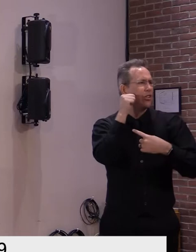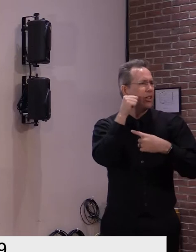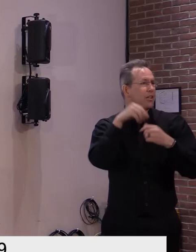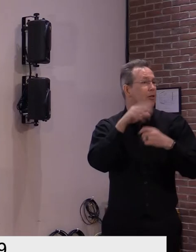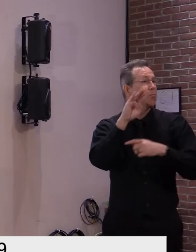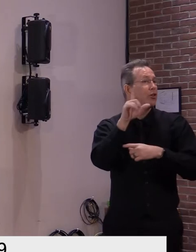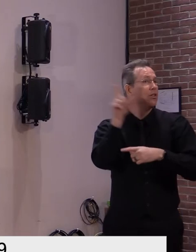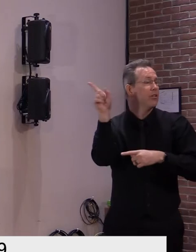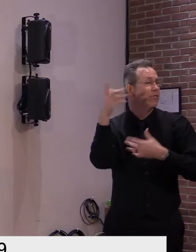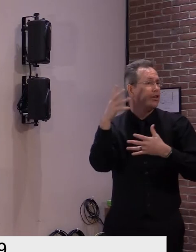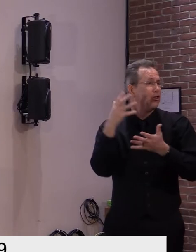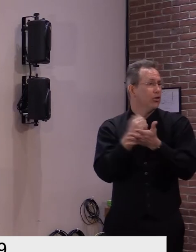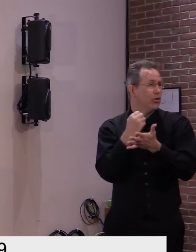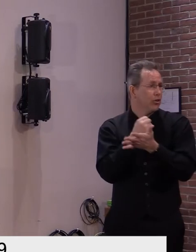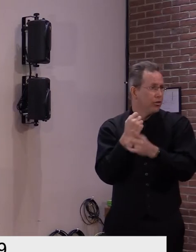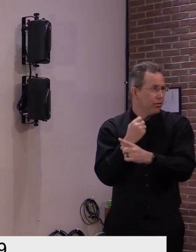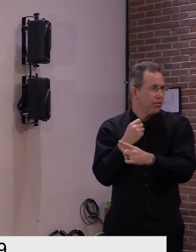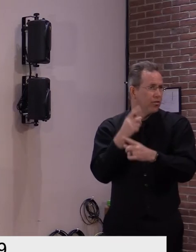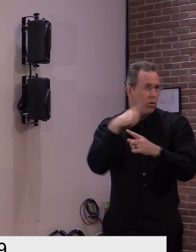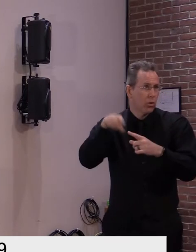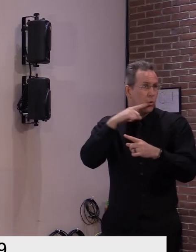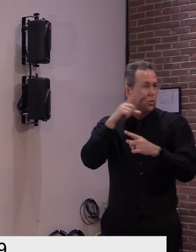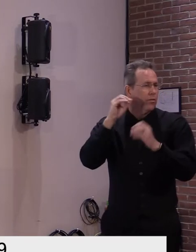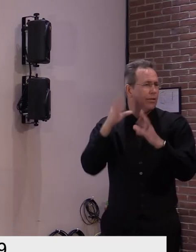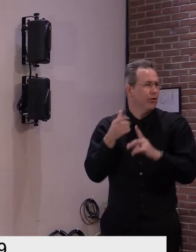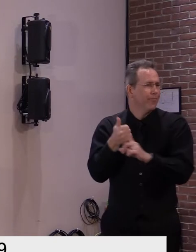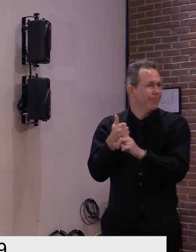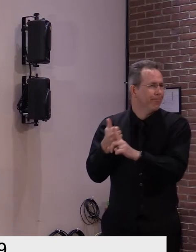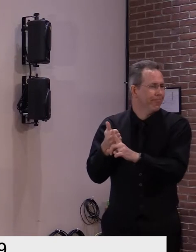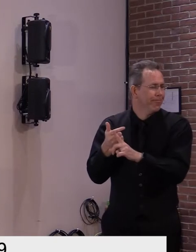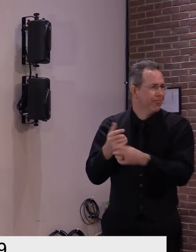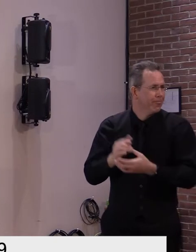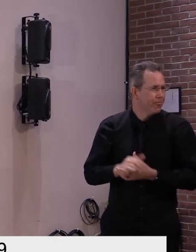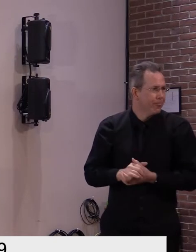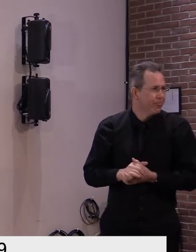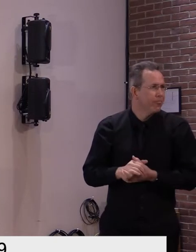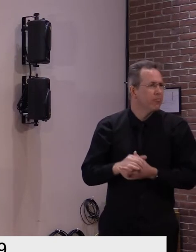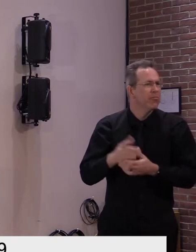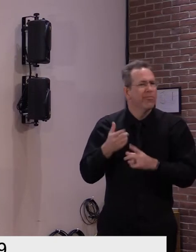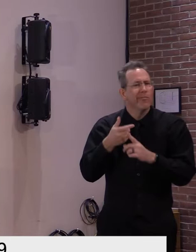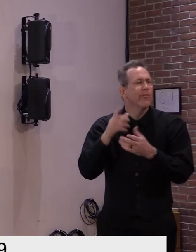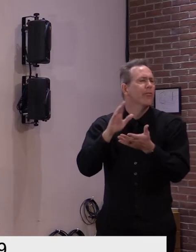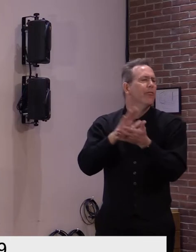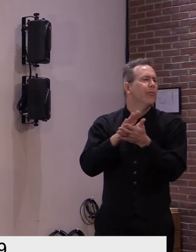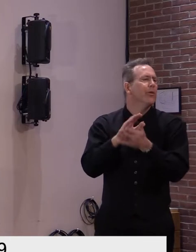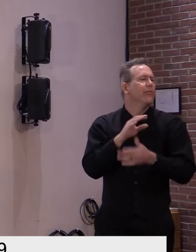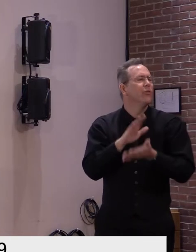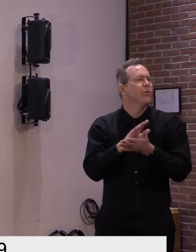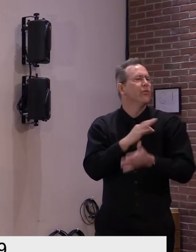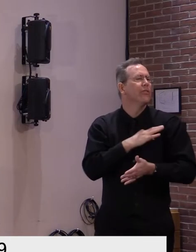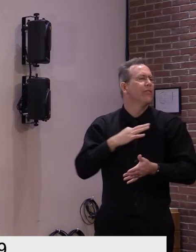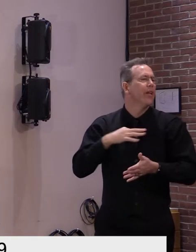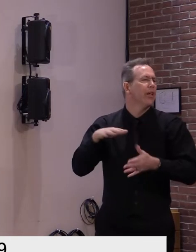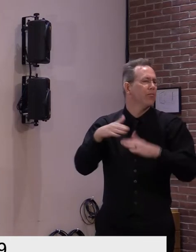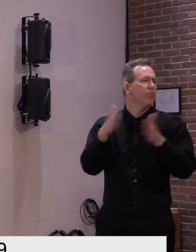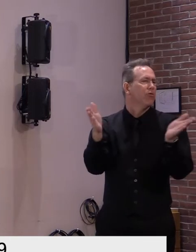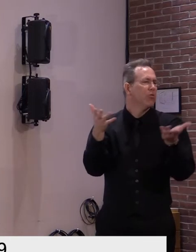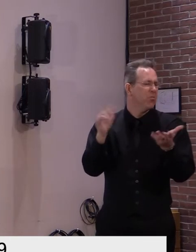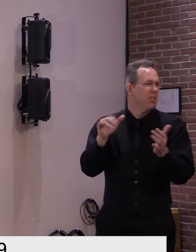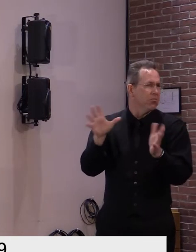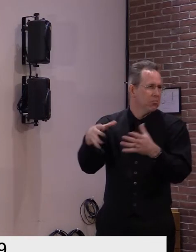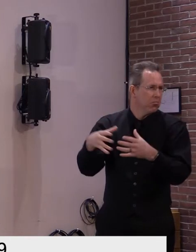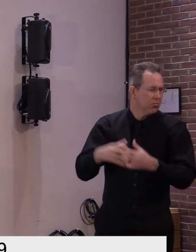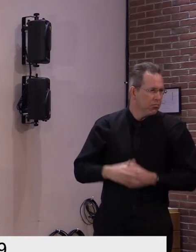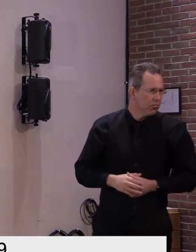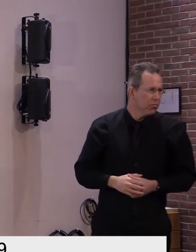for education and educators and school for teachers, school employees,